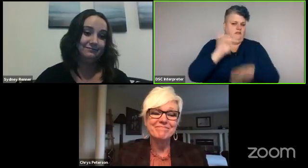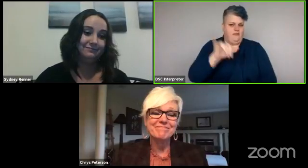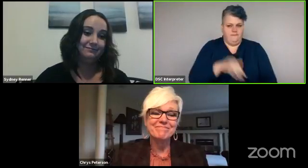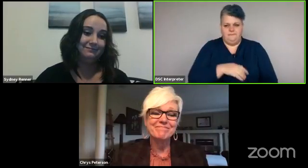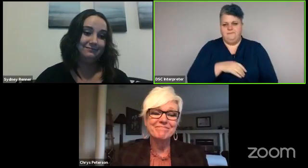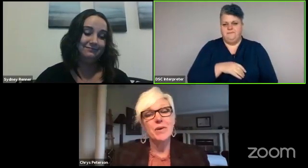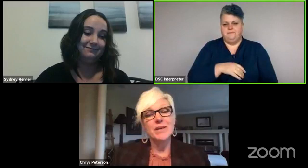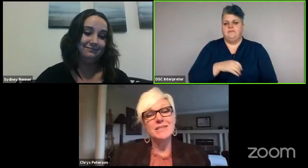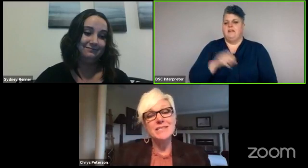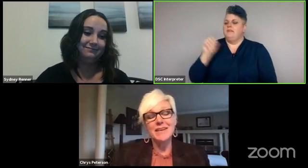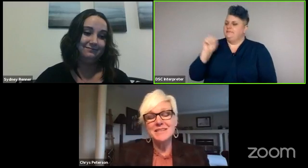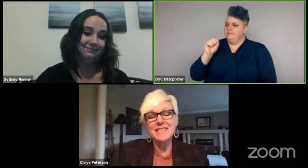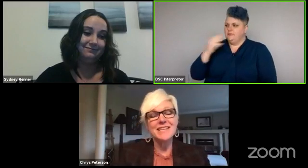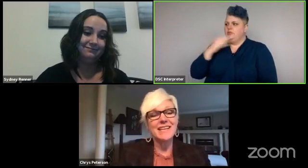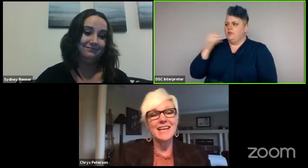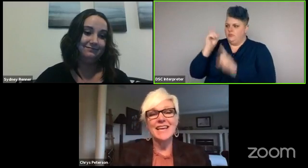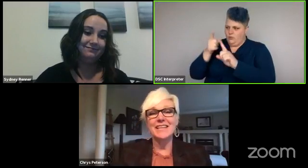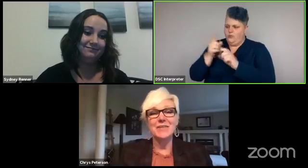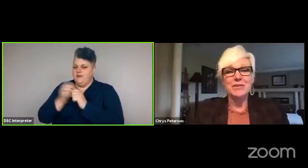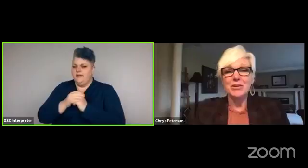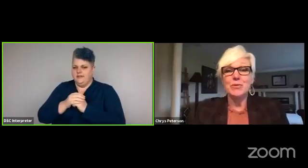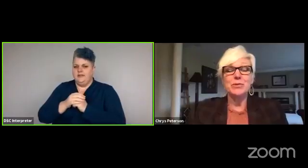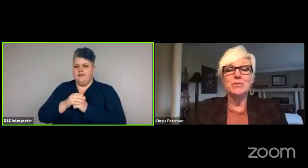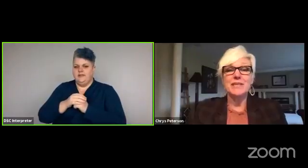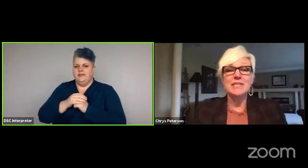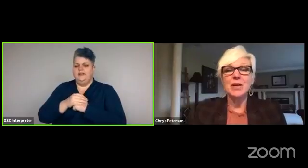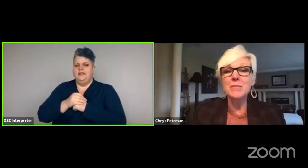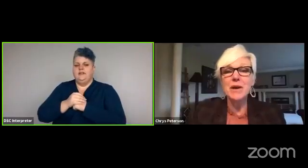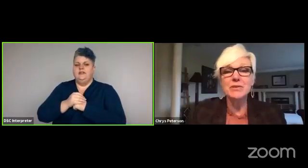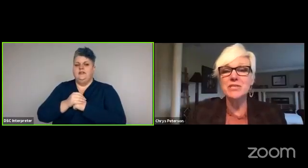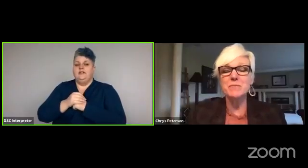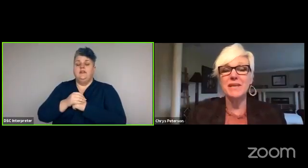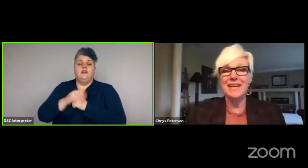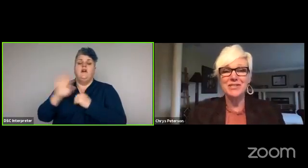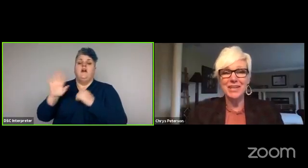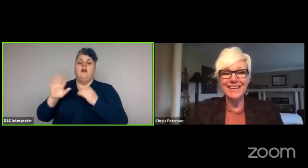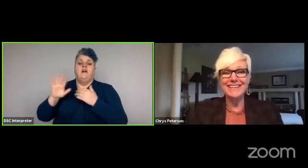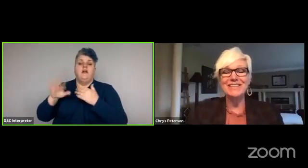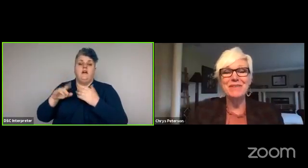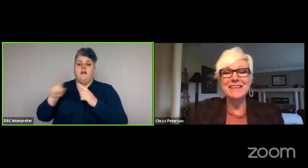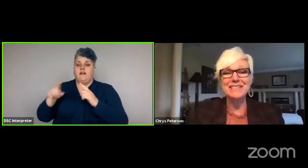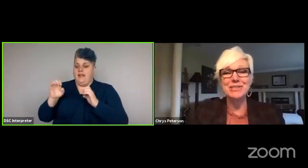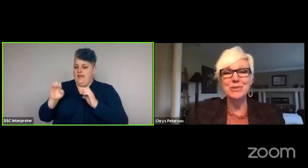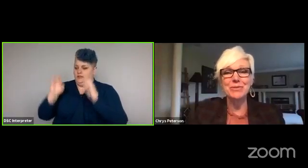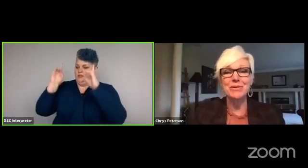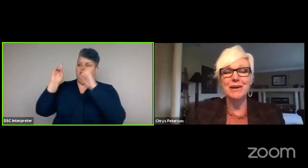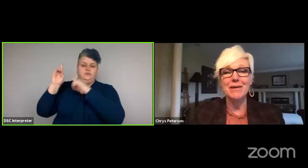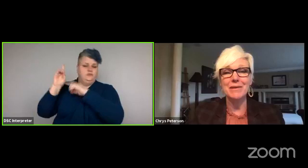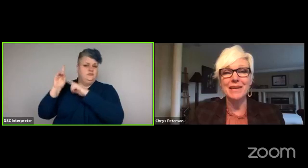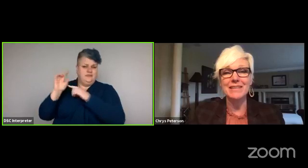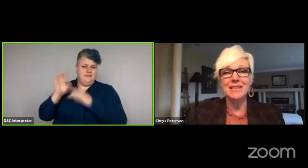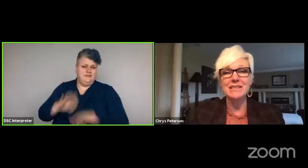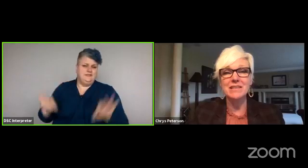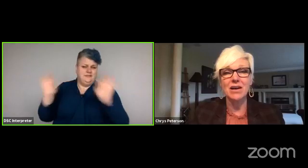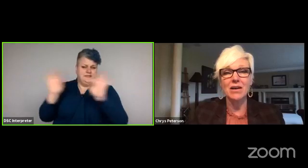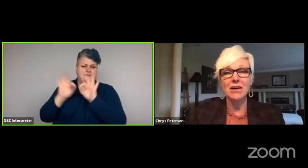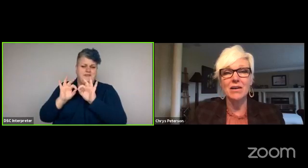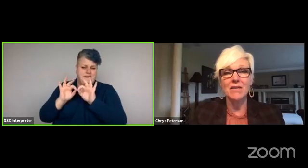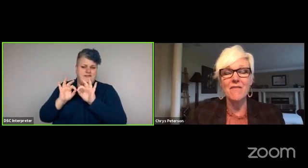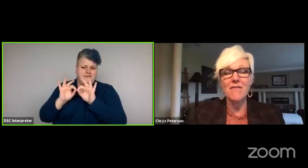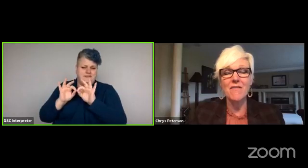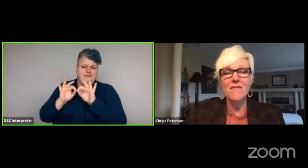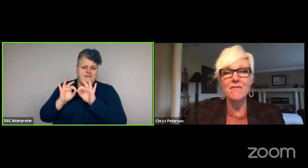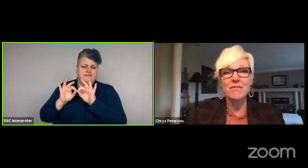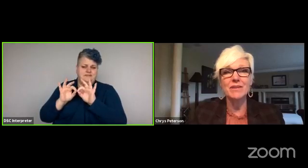Yeah, those are great points, Sydney. And, it's all about just being educated, right? So, and I think it's,